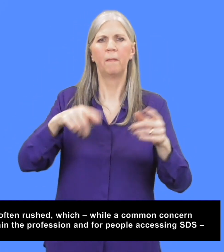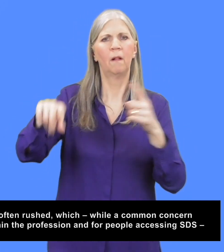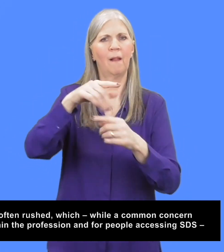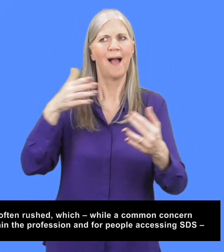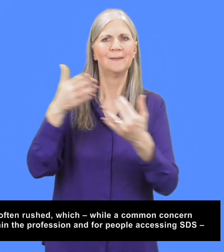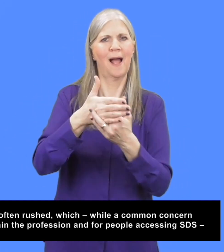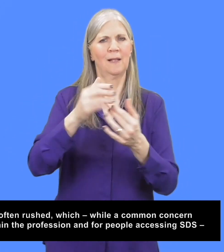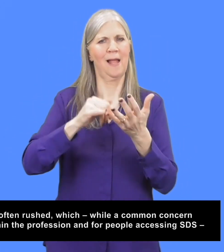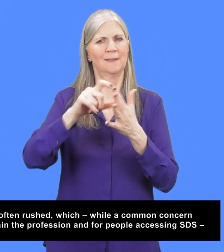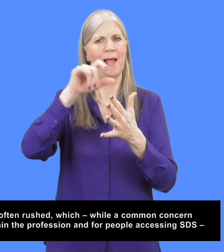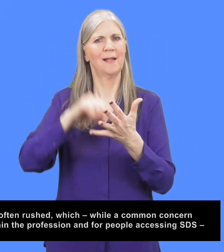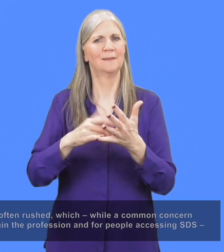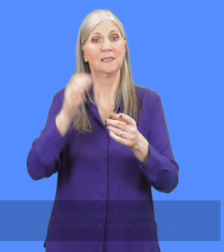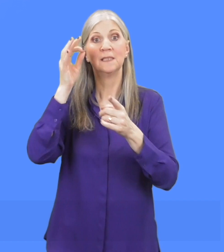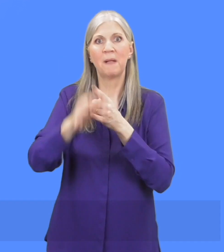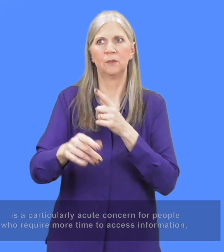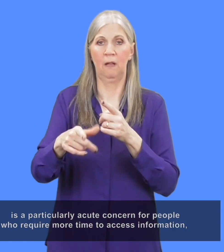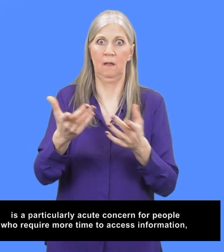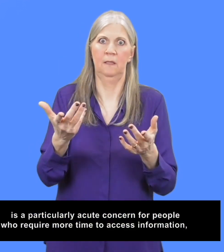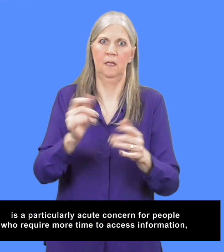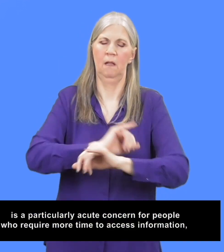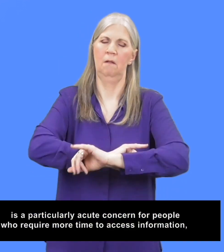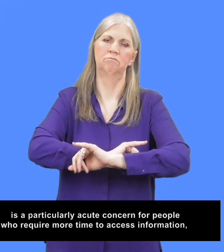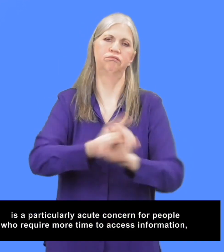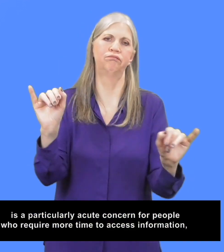SDS, is a particularly acute concern for